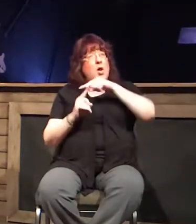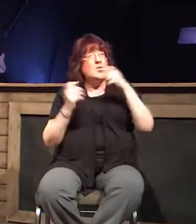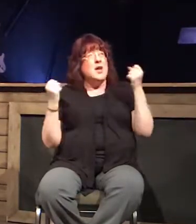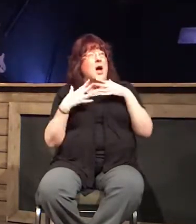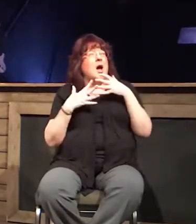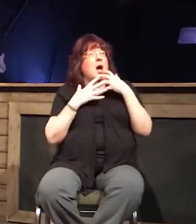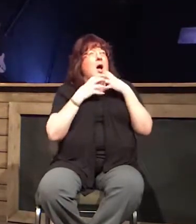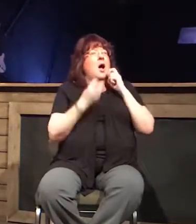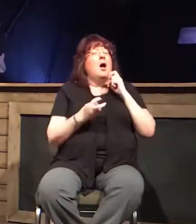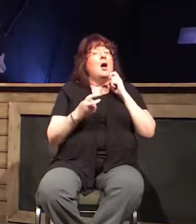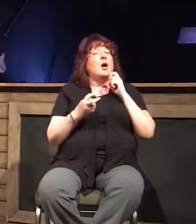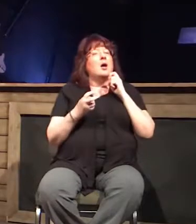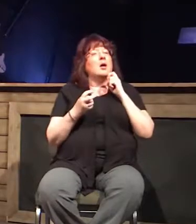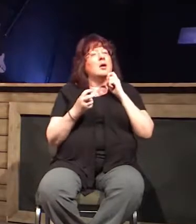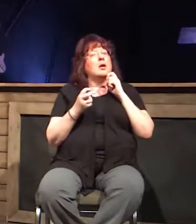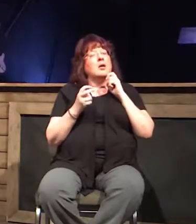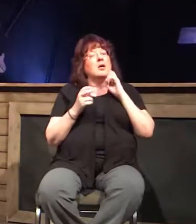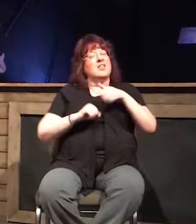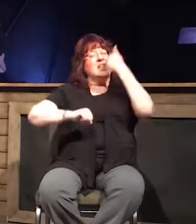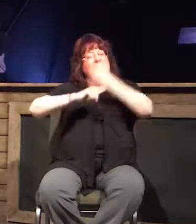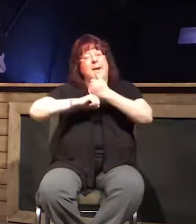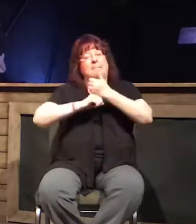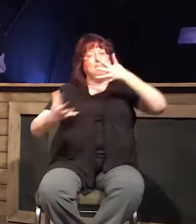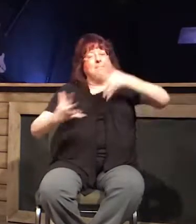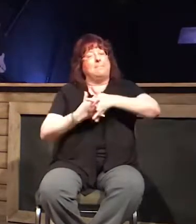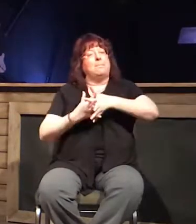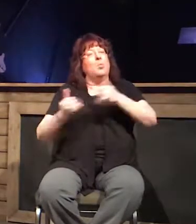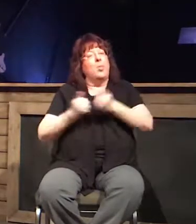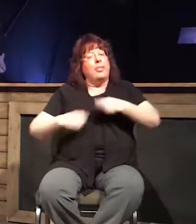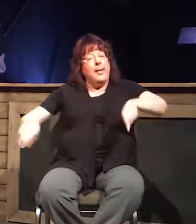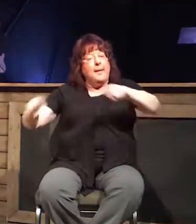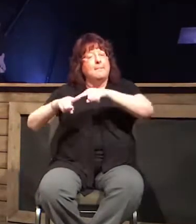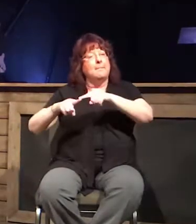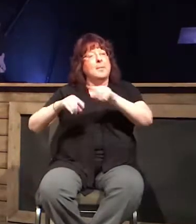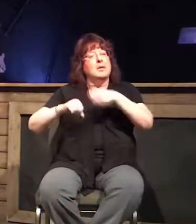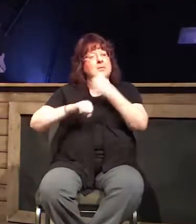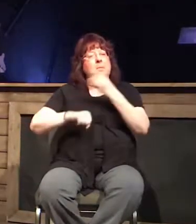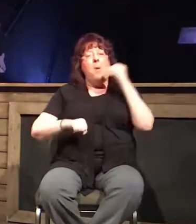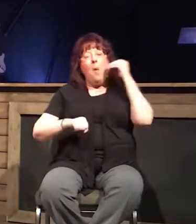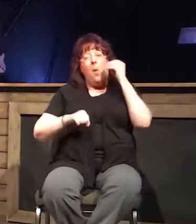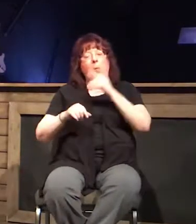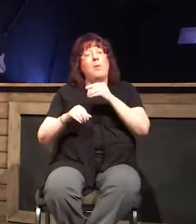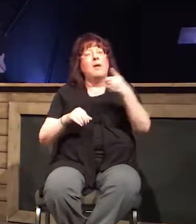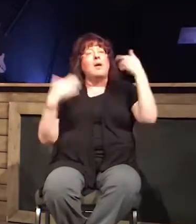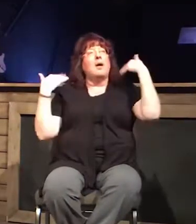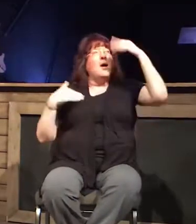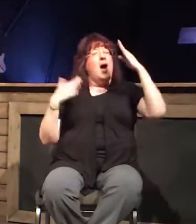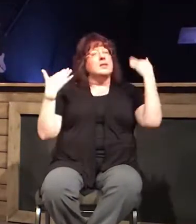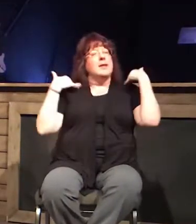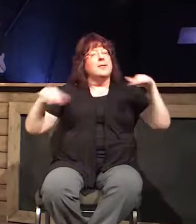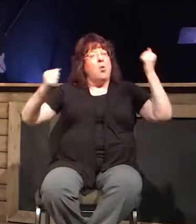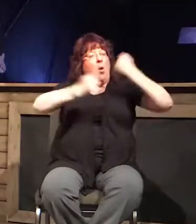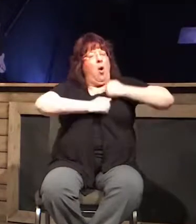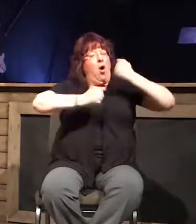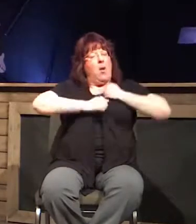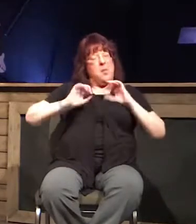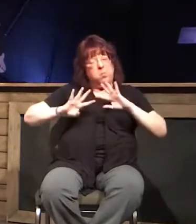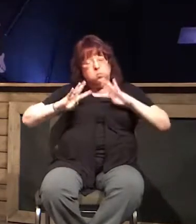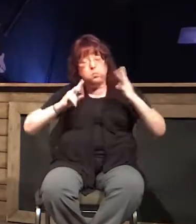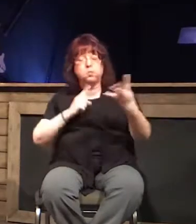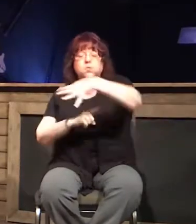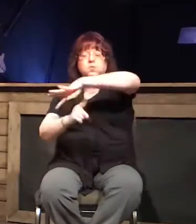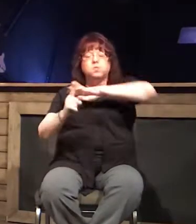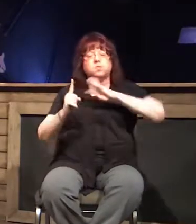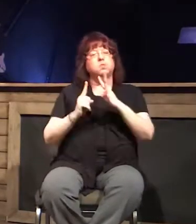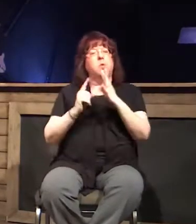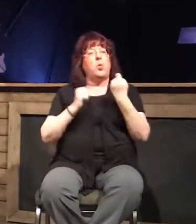fear him. The word encamps here means to pitch a tent or to make your home. That God's angel armies come and make their